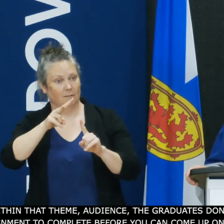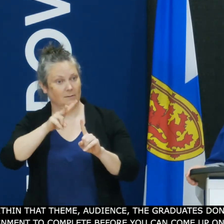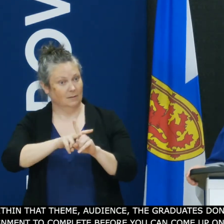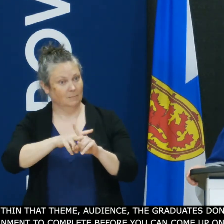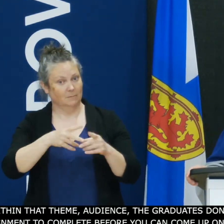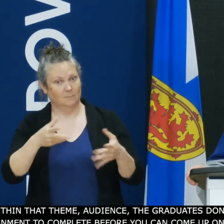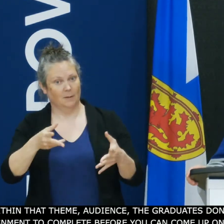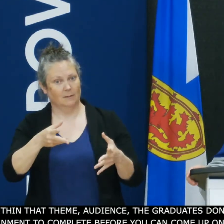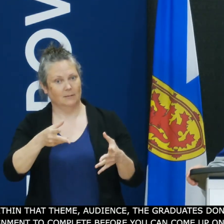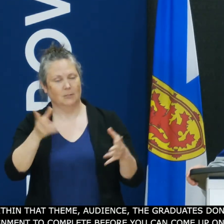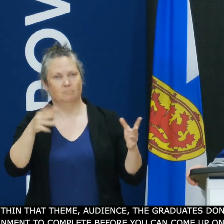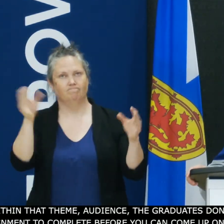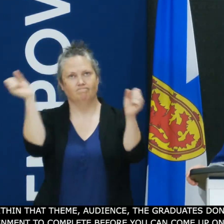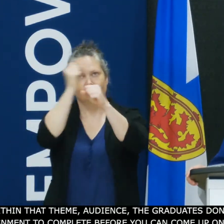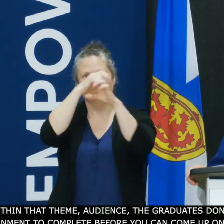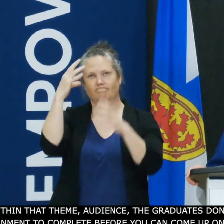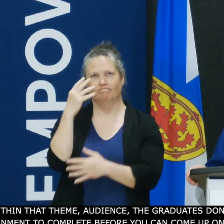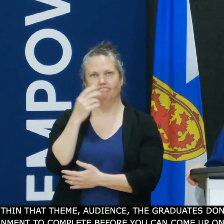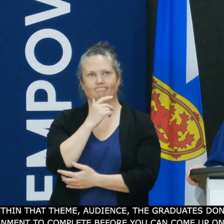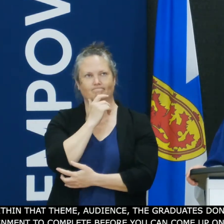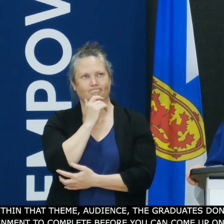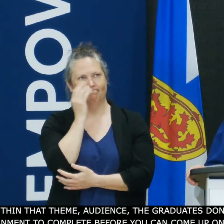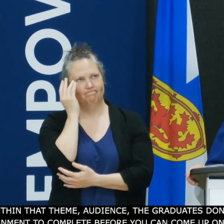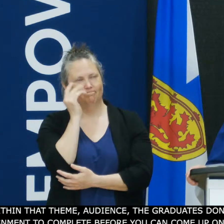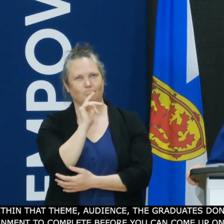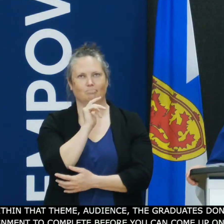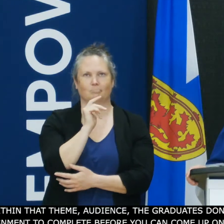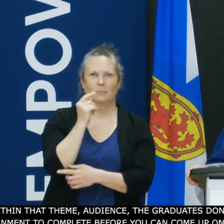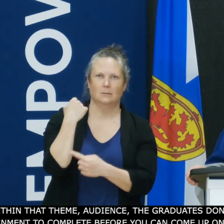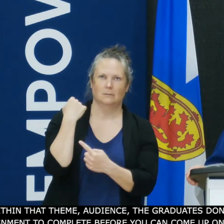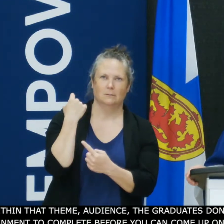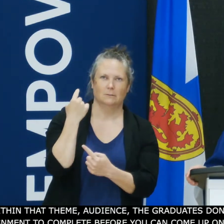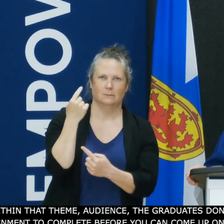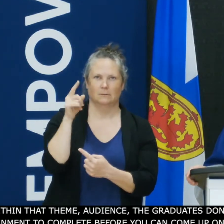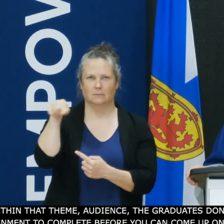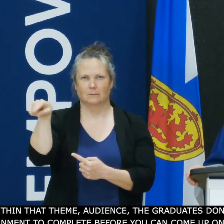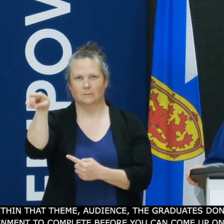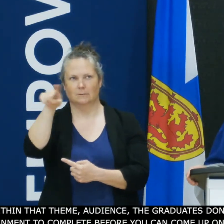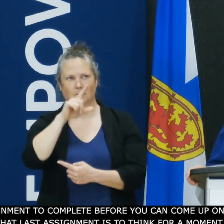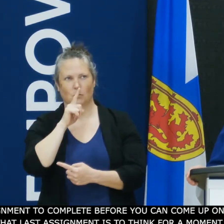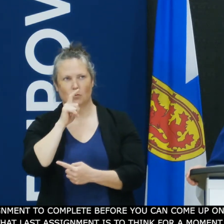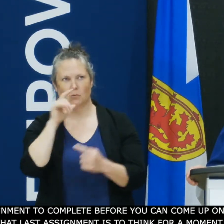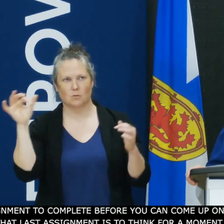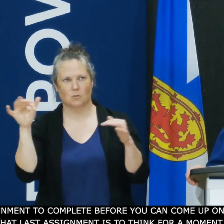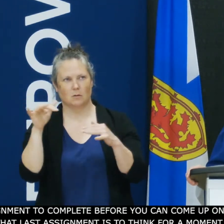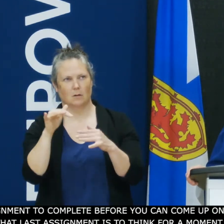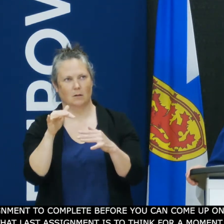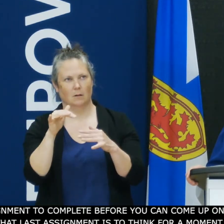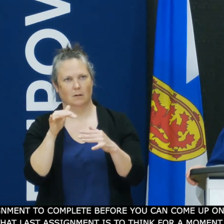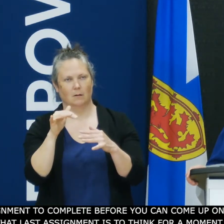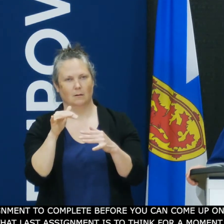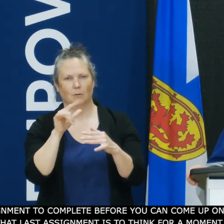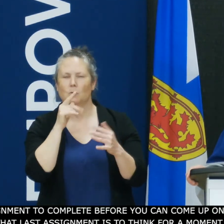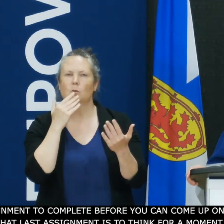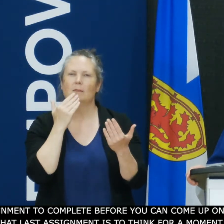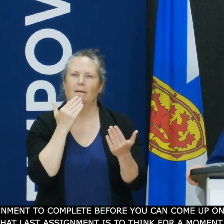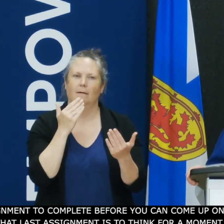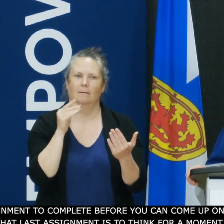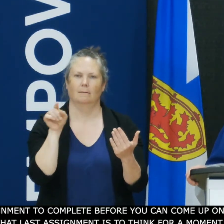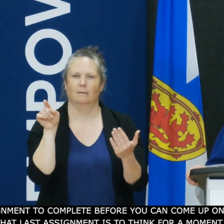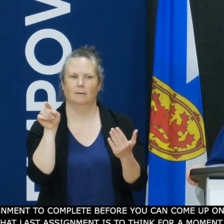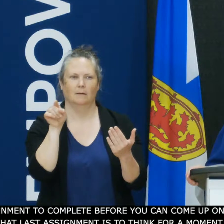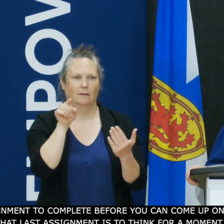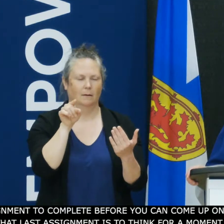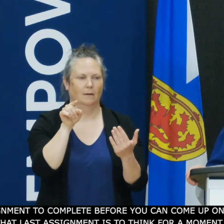moment of those people joining us this afternoon to whom you'd like to say thank you for them being part of